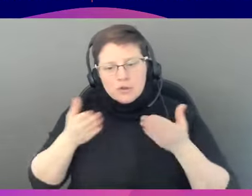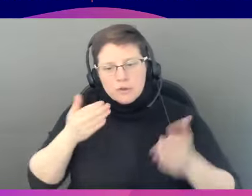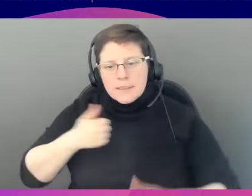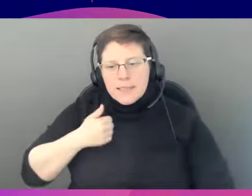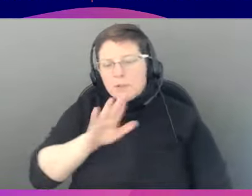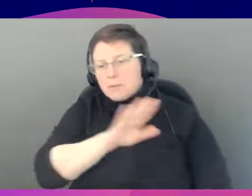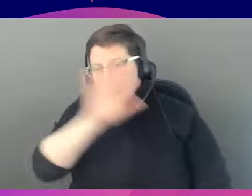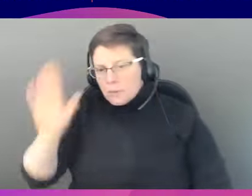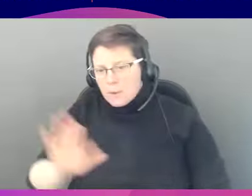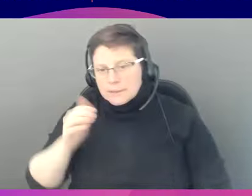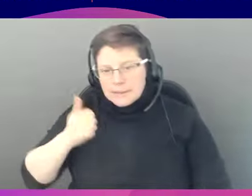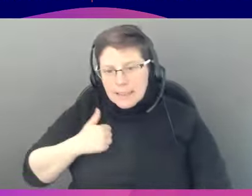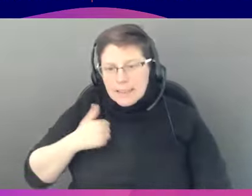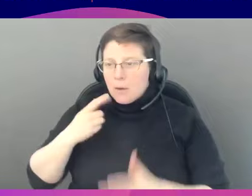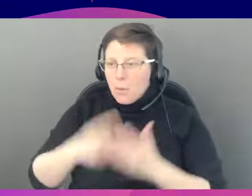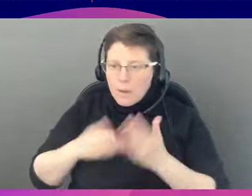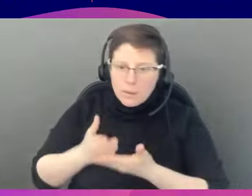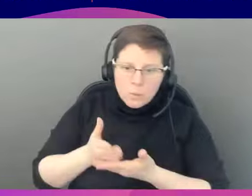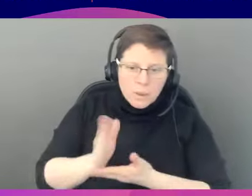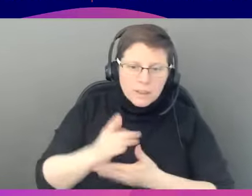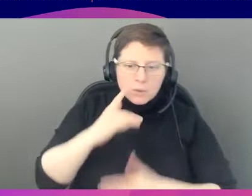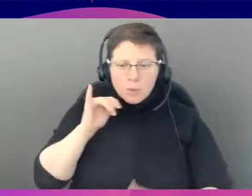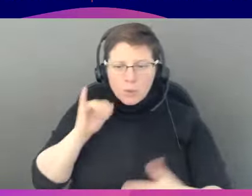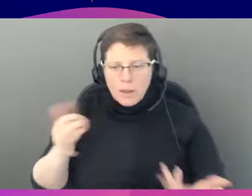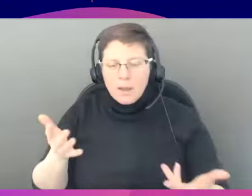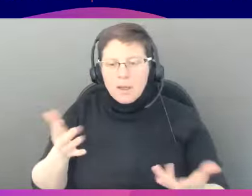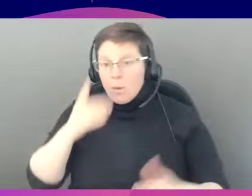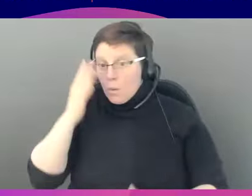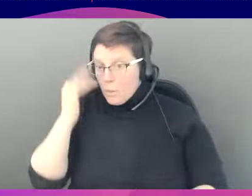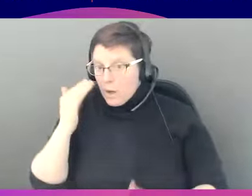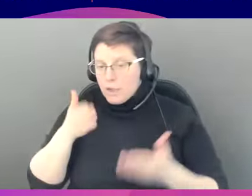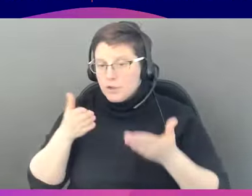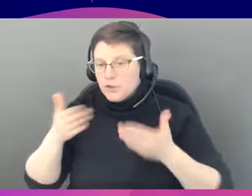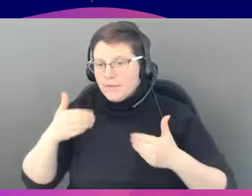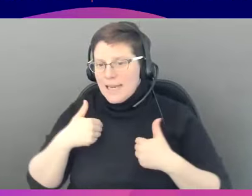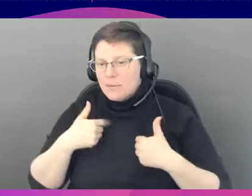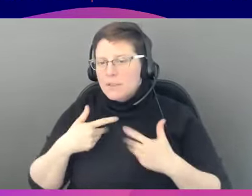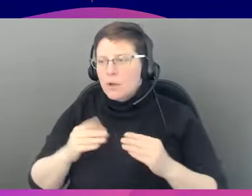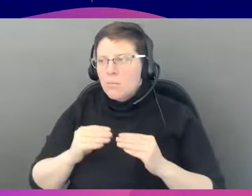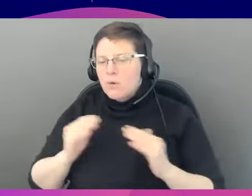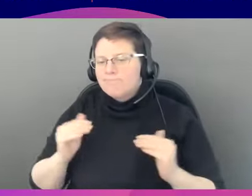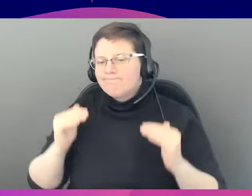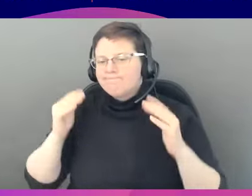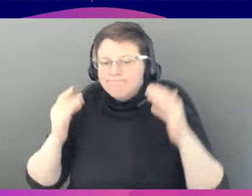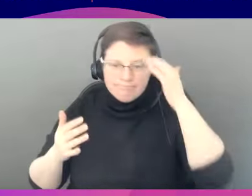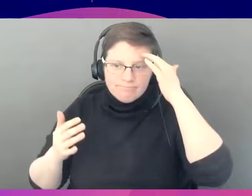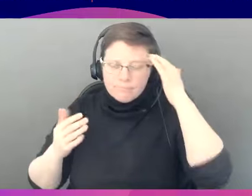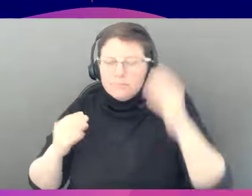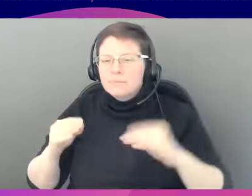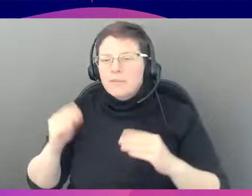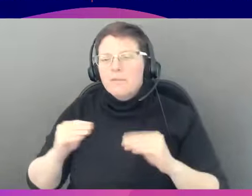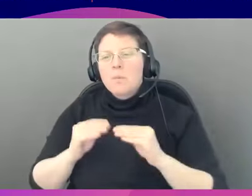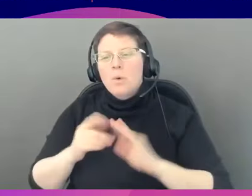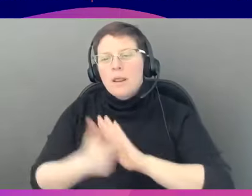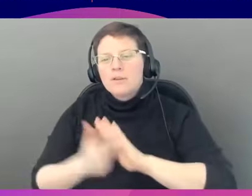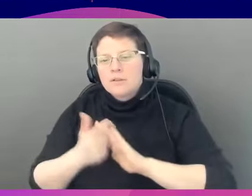country and sort of what their rights are, because service animals are a little bit more protected in terms